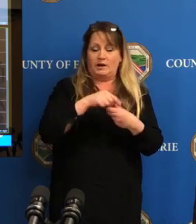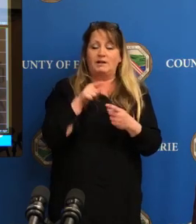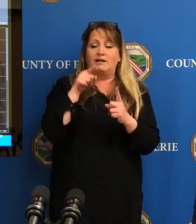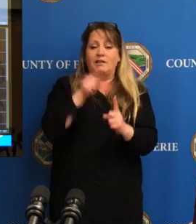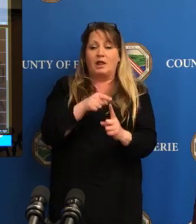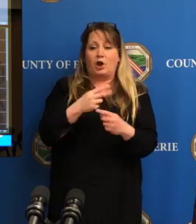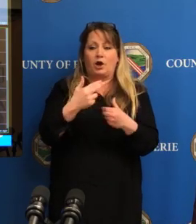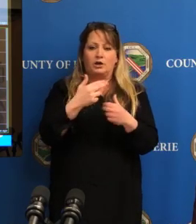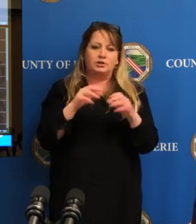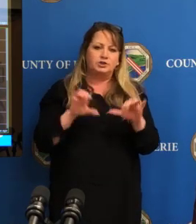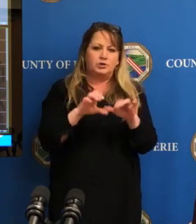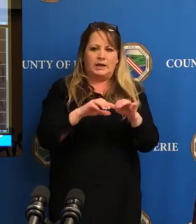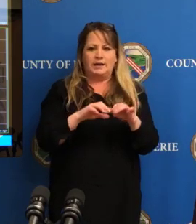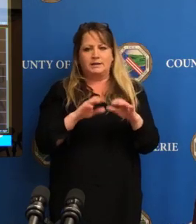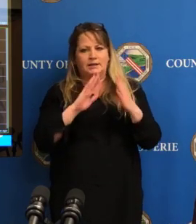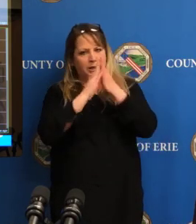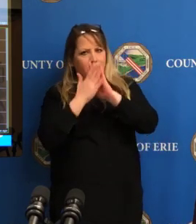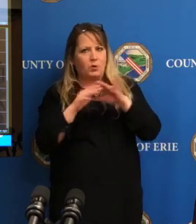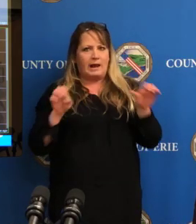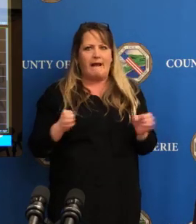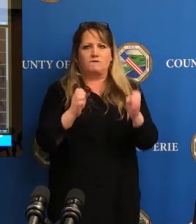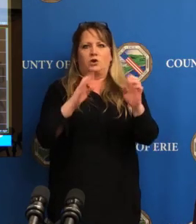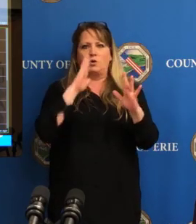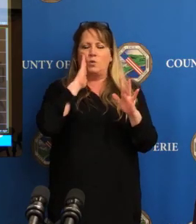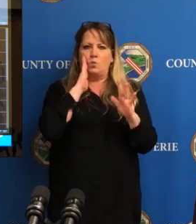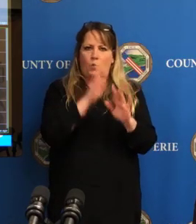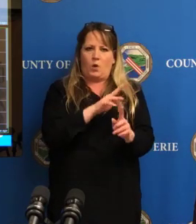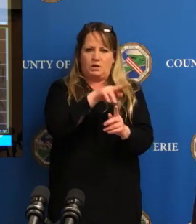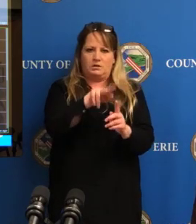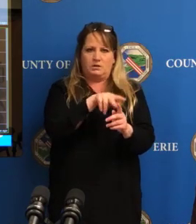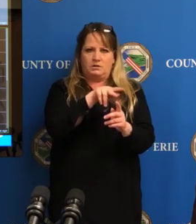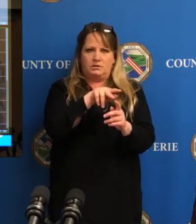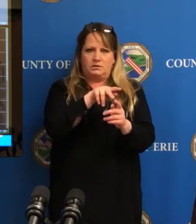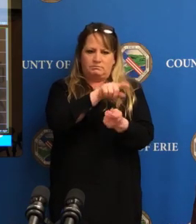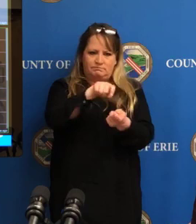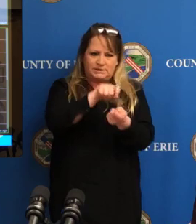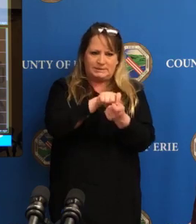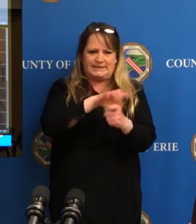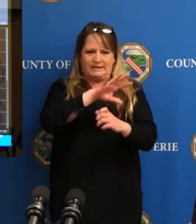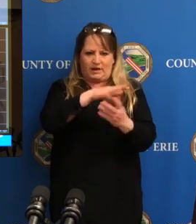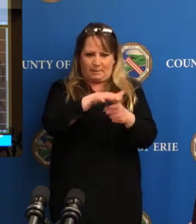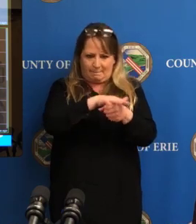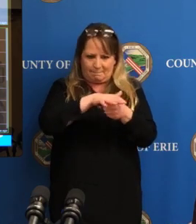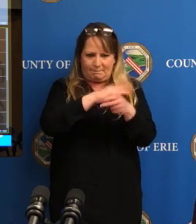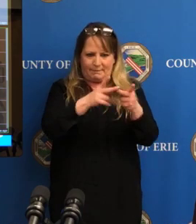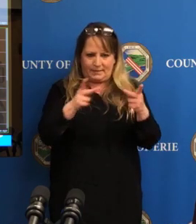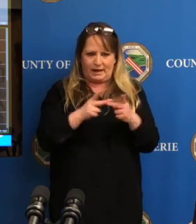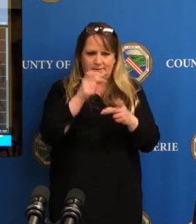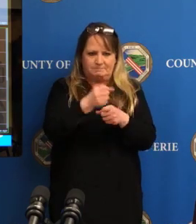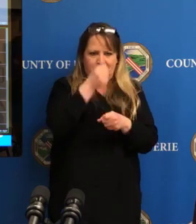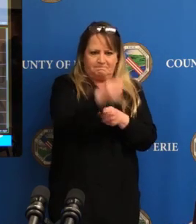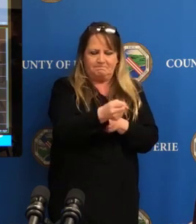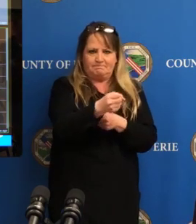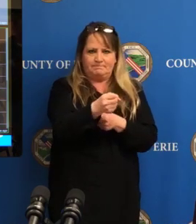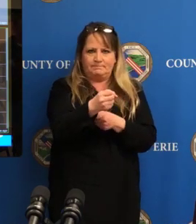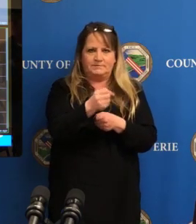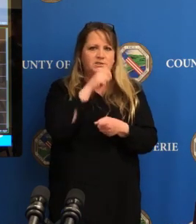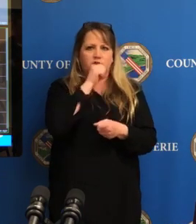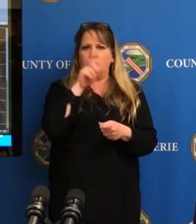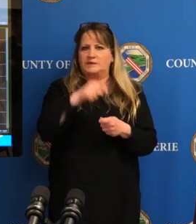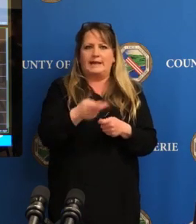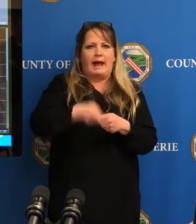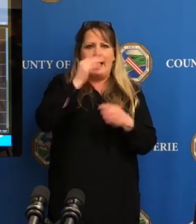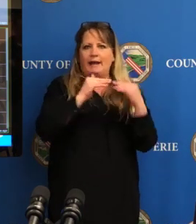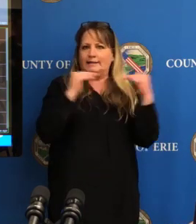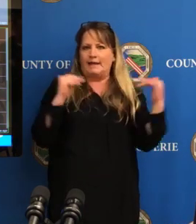participating in this community effort. So they are going to designate a site to house patients that do not need that highest level of